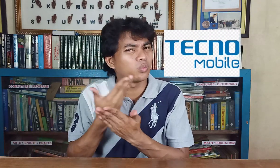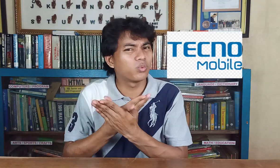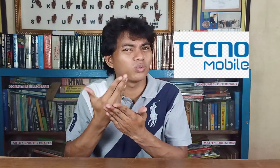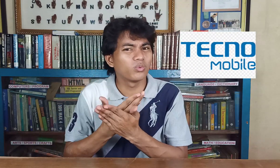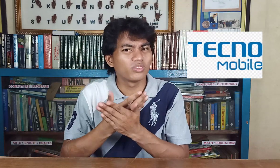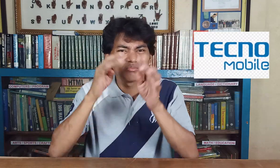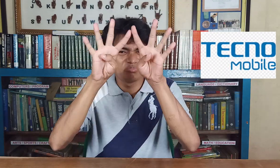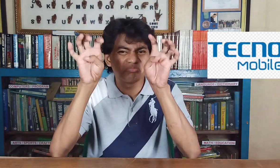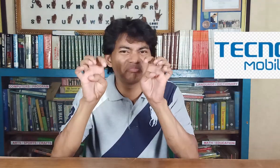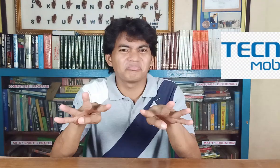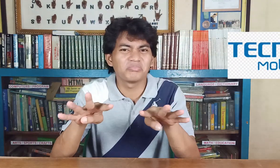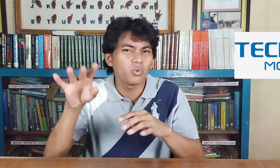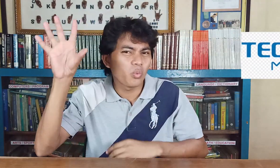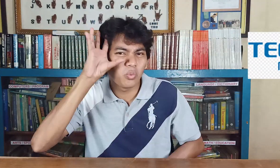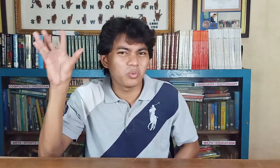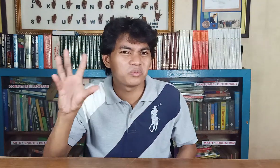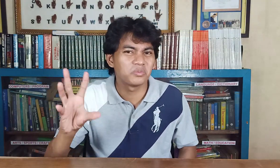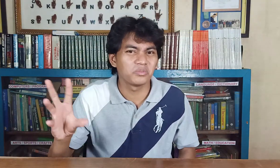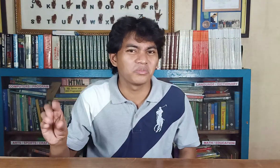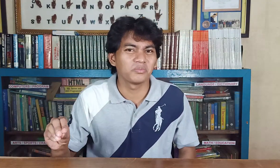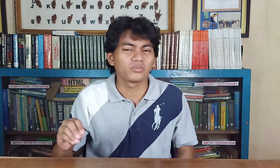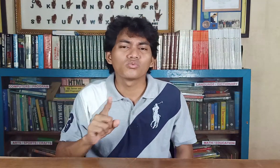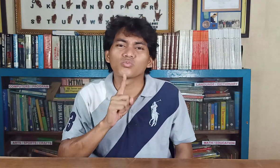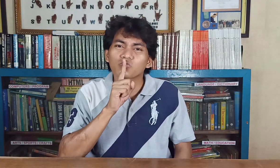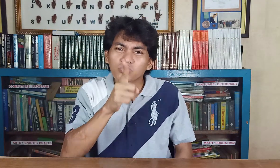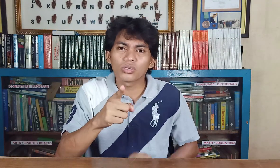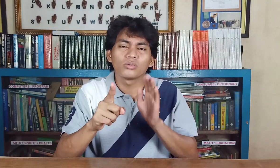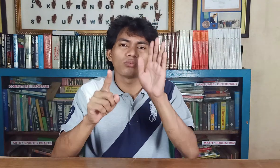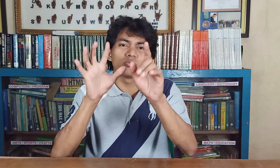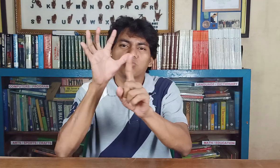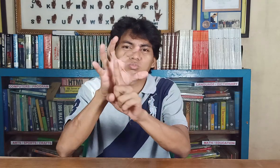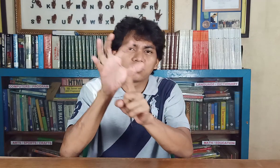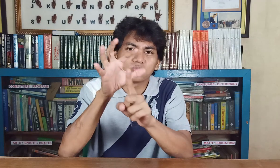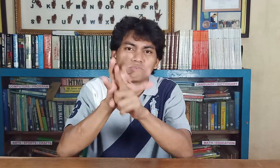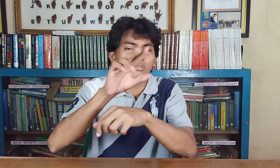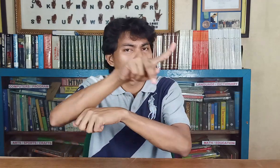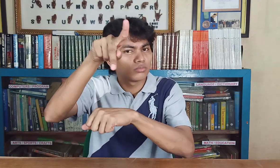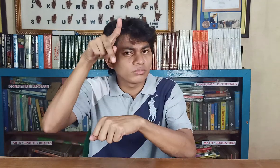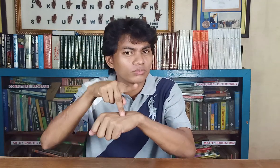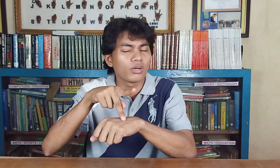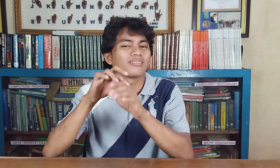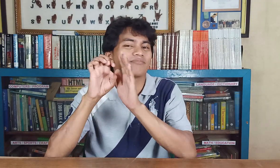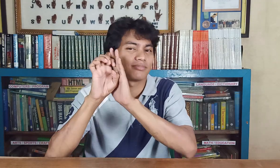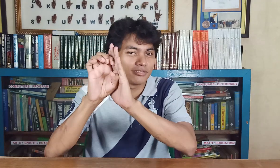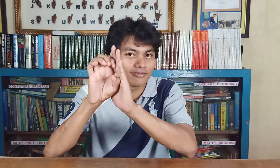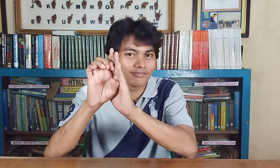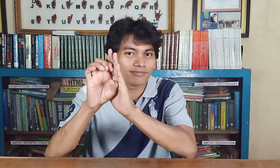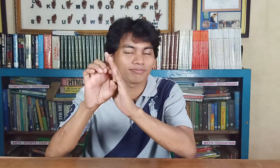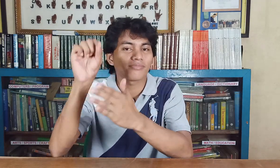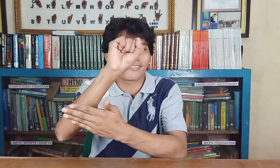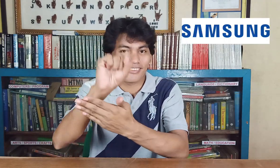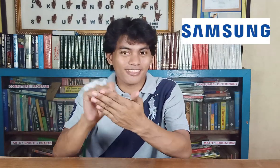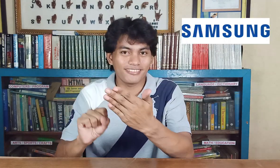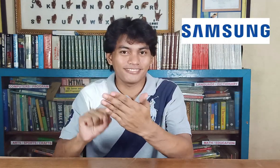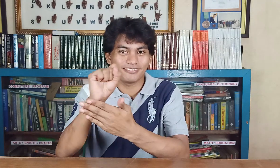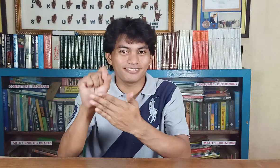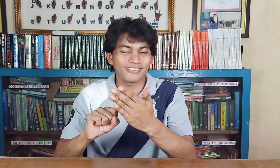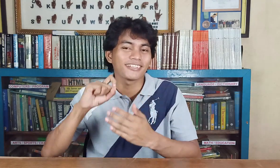Tecno Mobile? What is it? We have never heard about it. Sure, popular brands in the Philippines